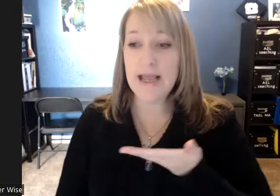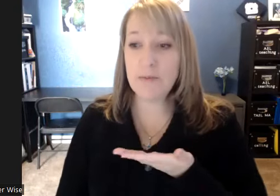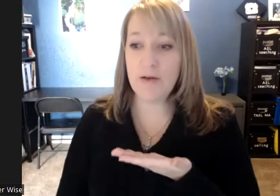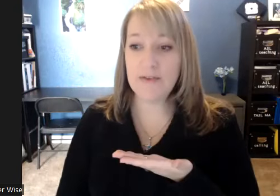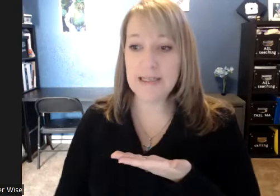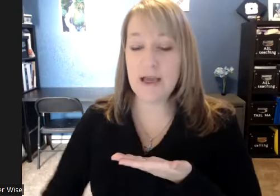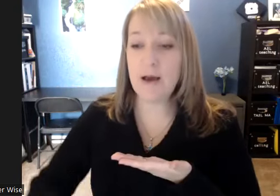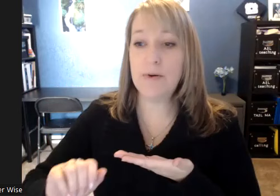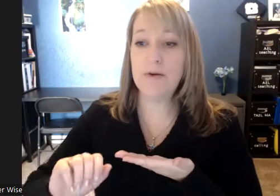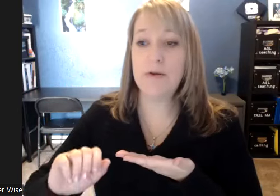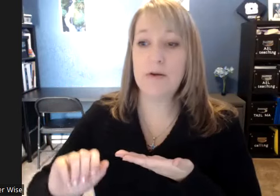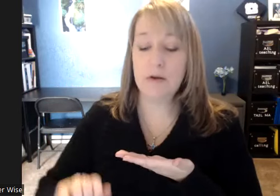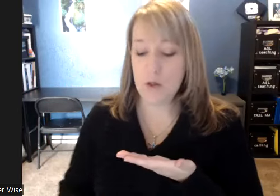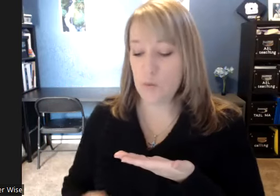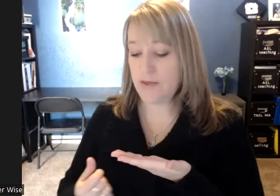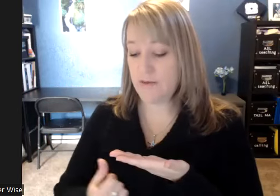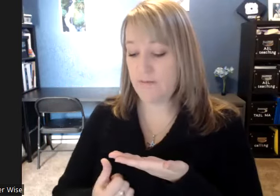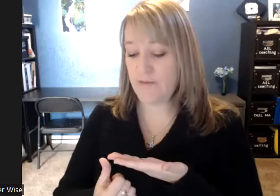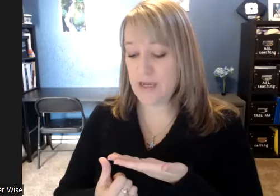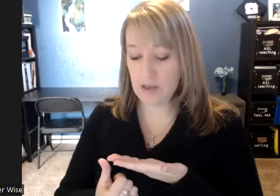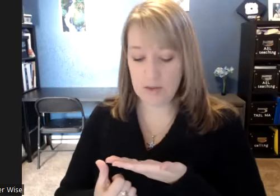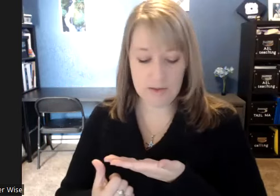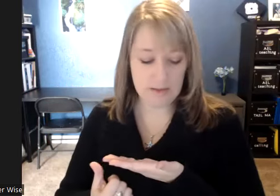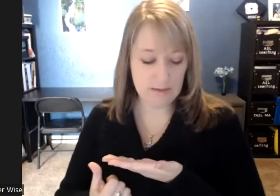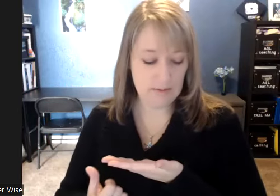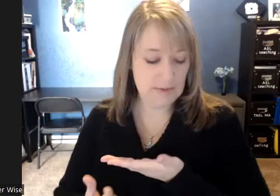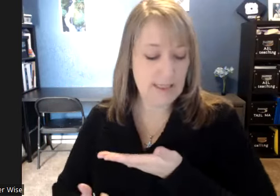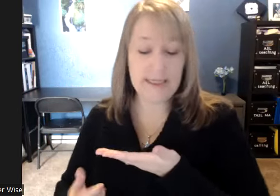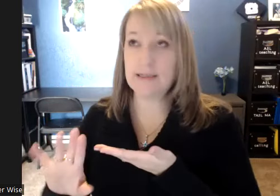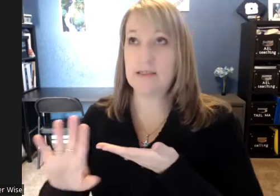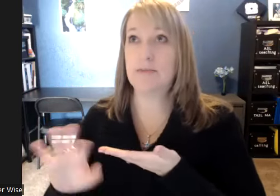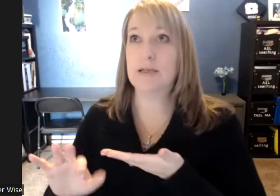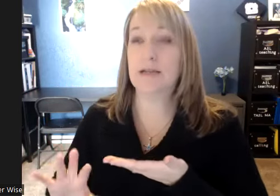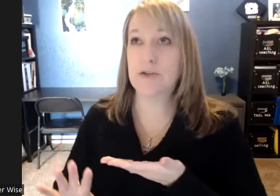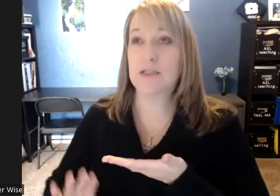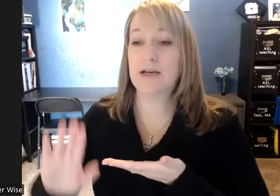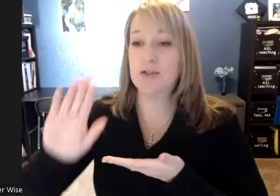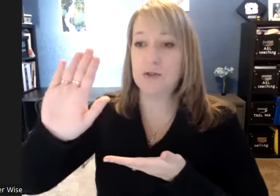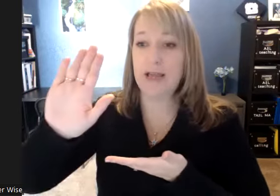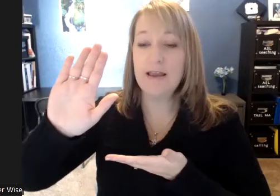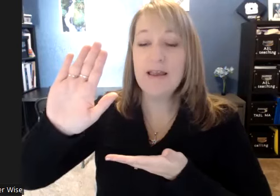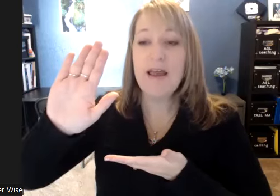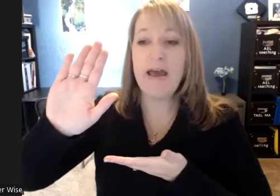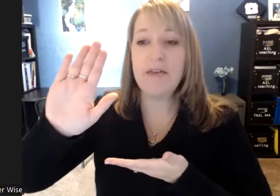hand, palm facing up with your fingers. Well, I guess that's going to be naturally how you do it. Okay. And